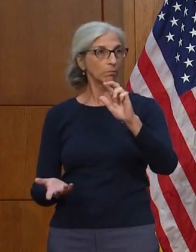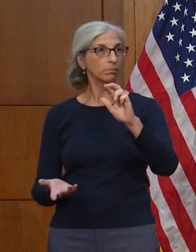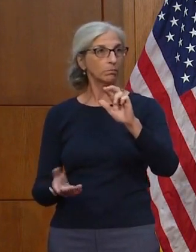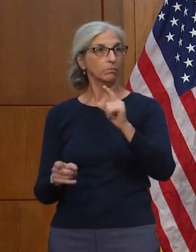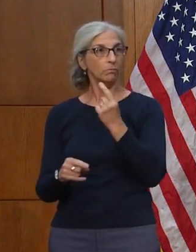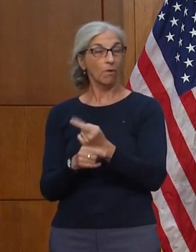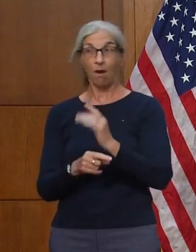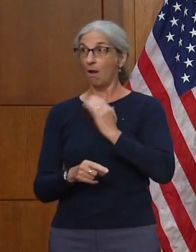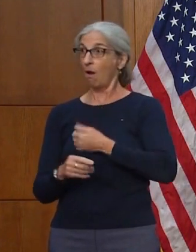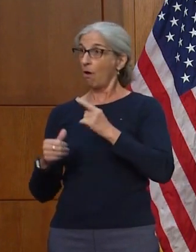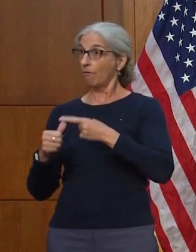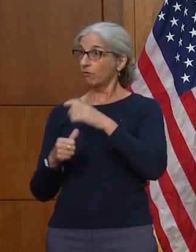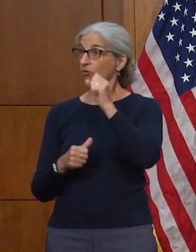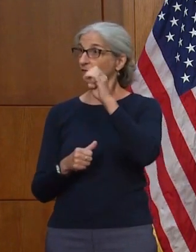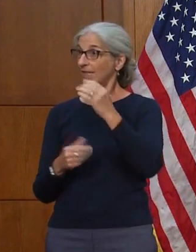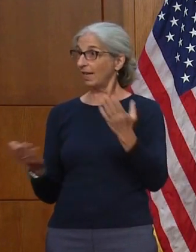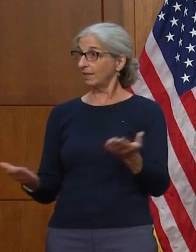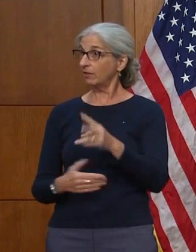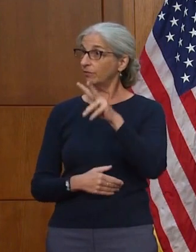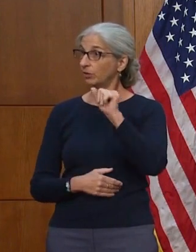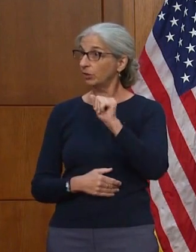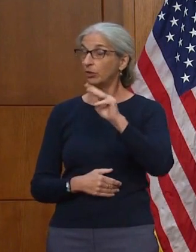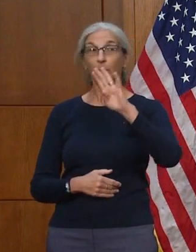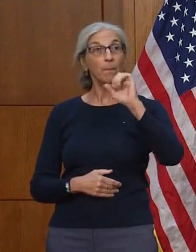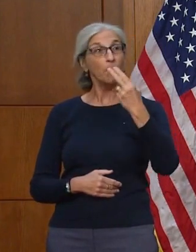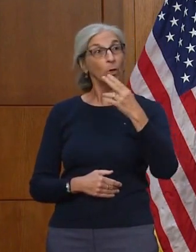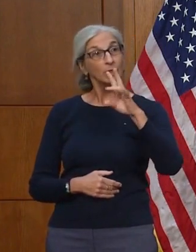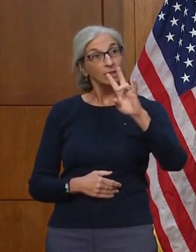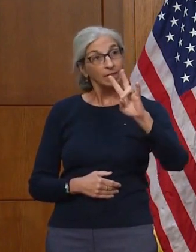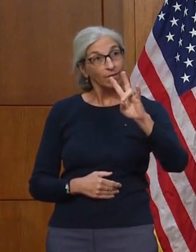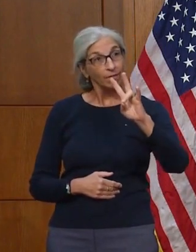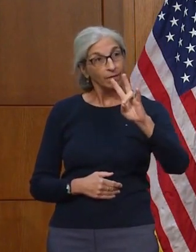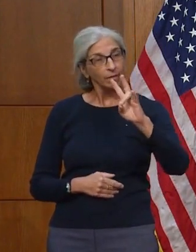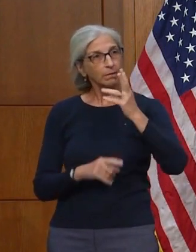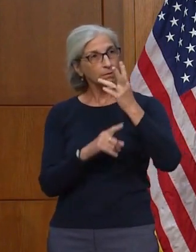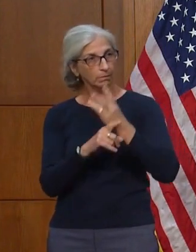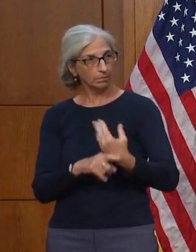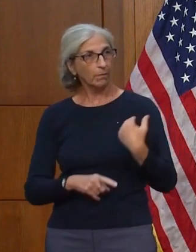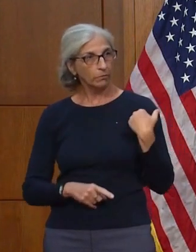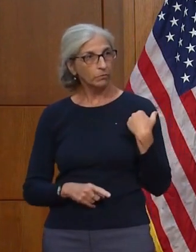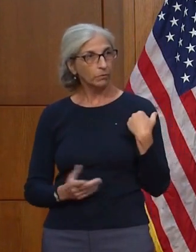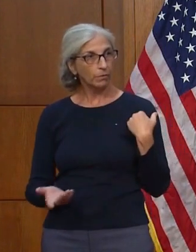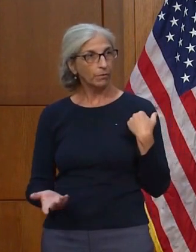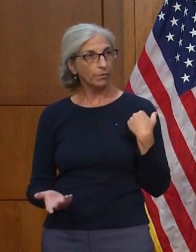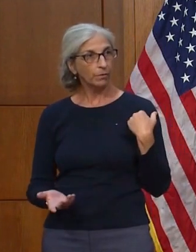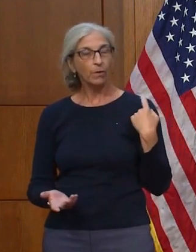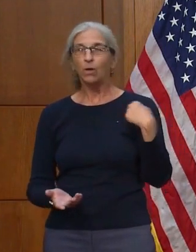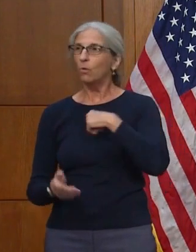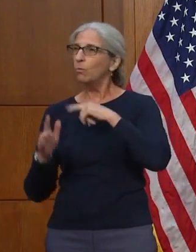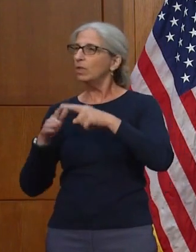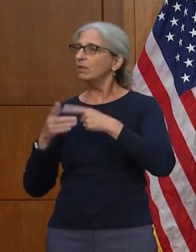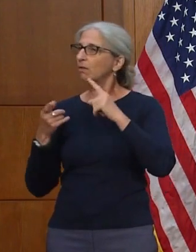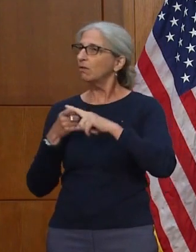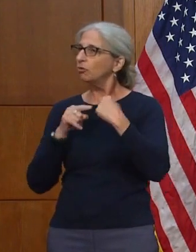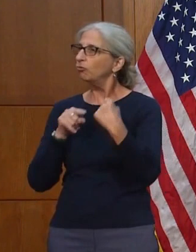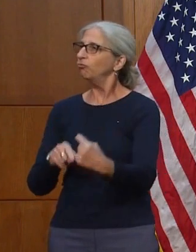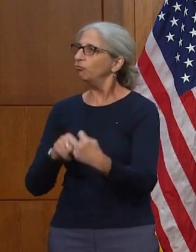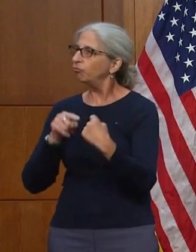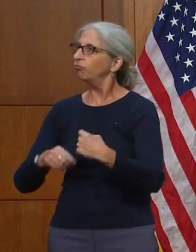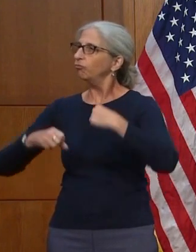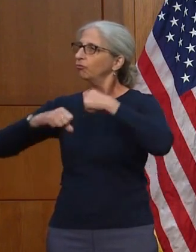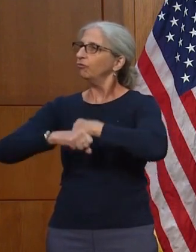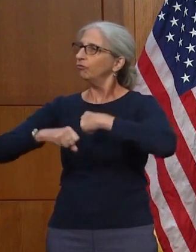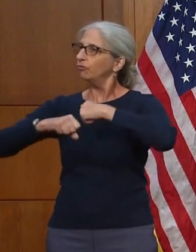was on March 7th, believe it or not, a half a year ago. And we began fighting this war, and when I say we